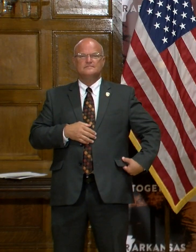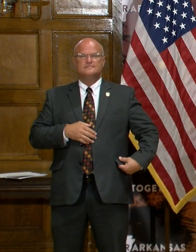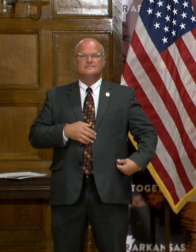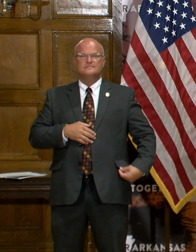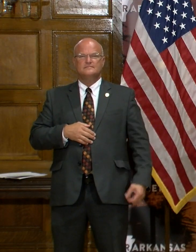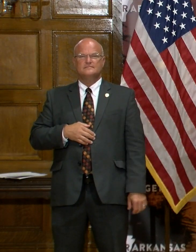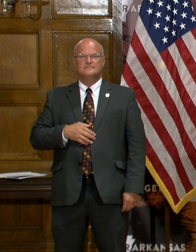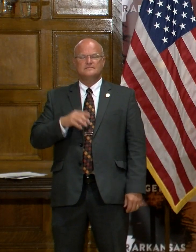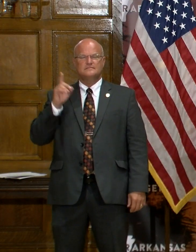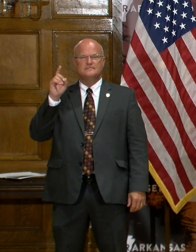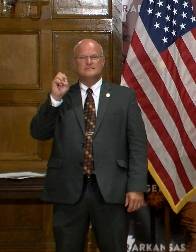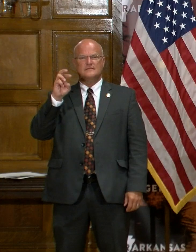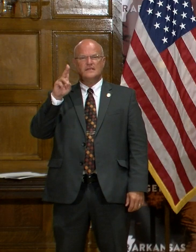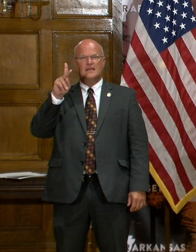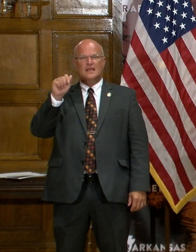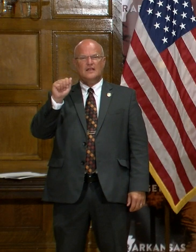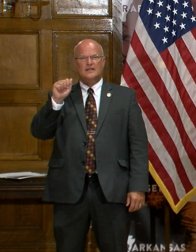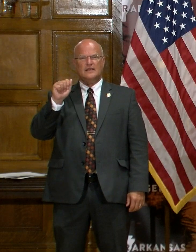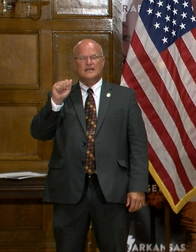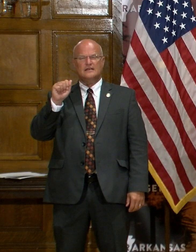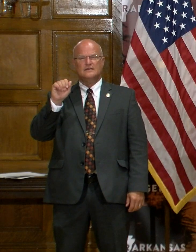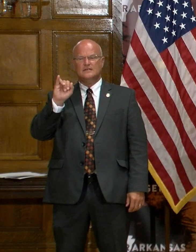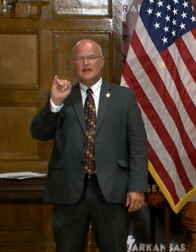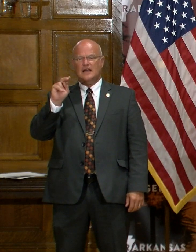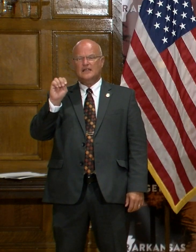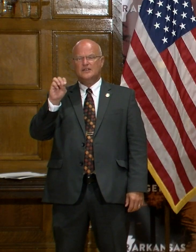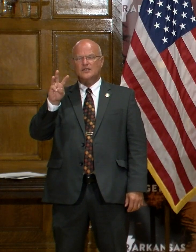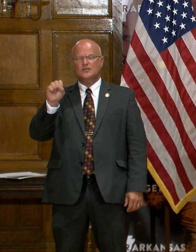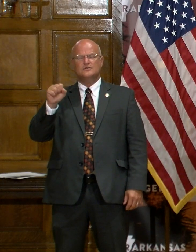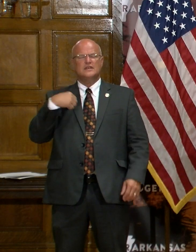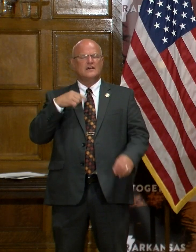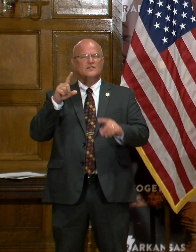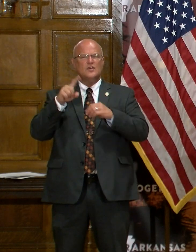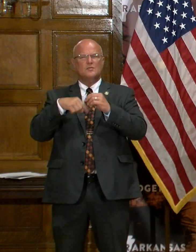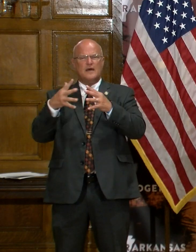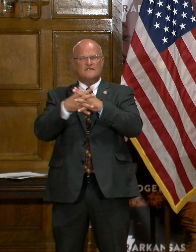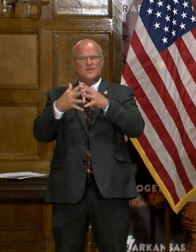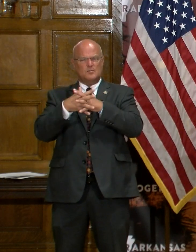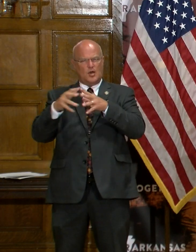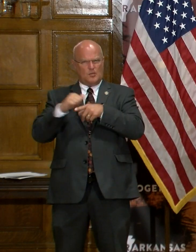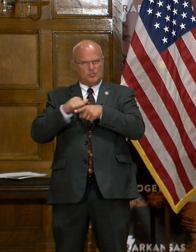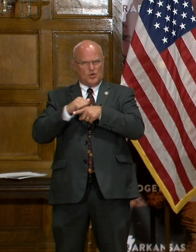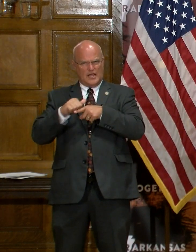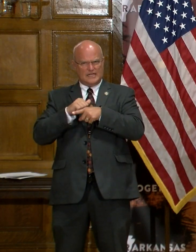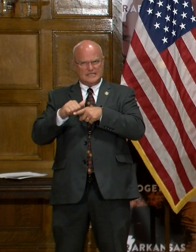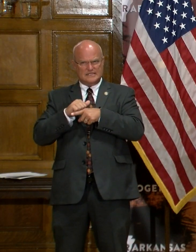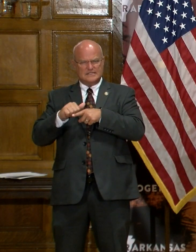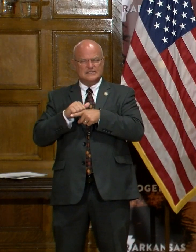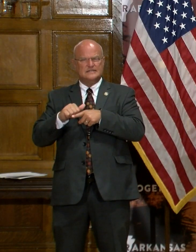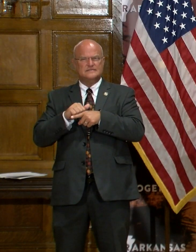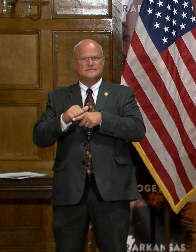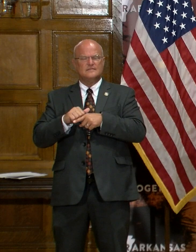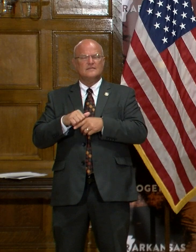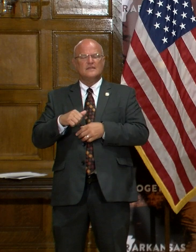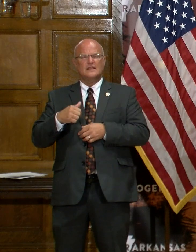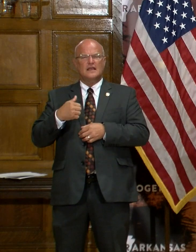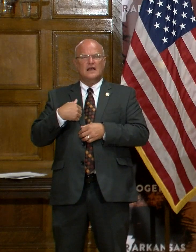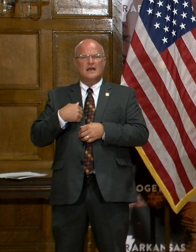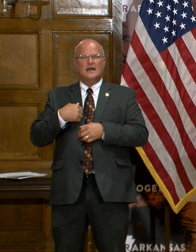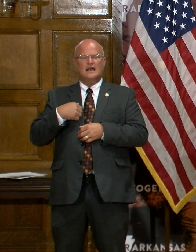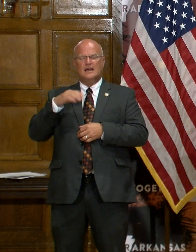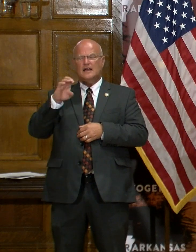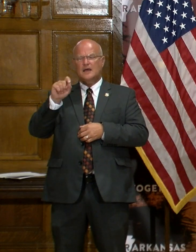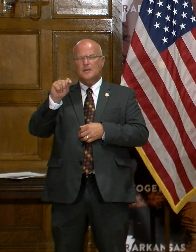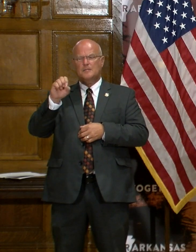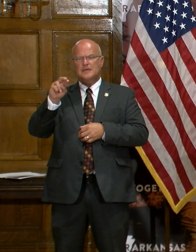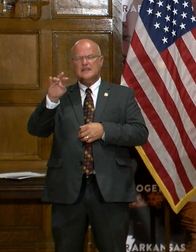Governor, this is Erica Thomas with 5 News. I had a question for you about football practice. Southside in Fort Smith and Bentonville High